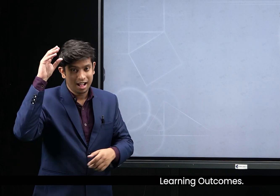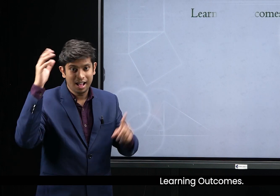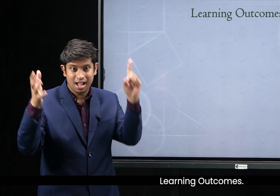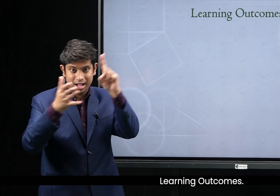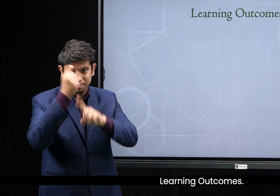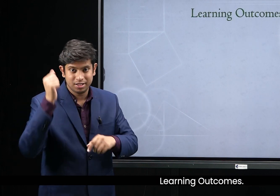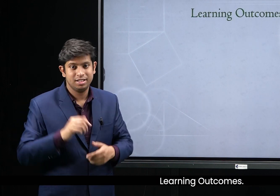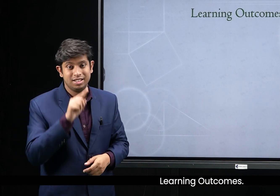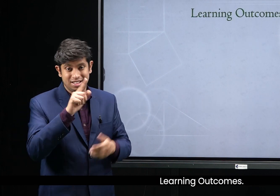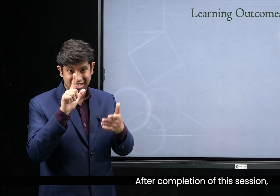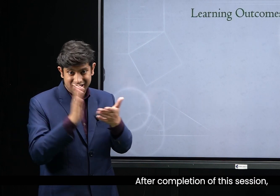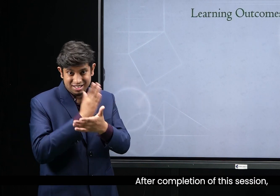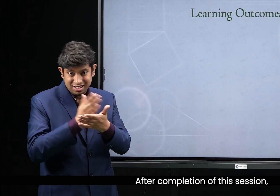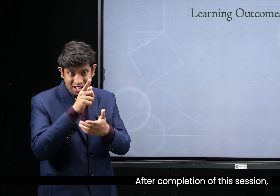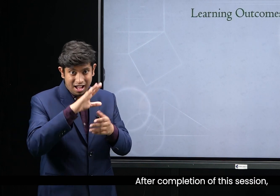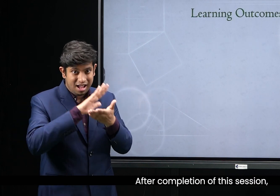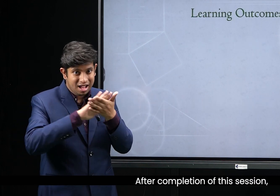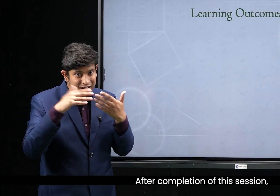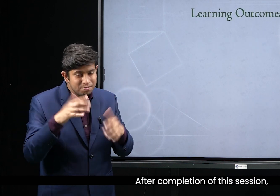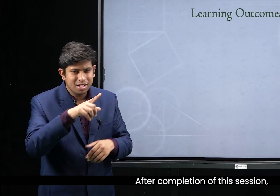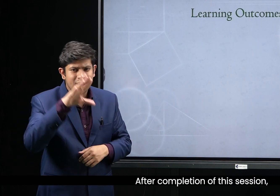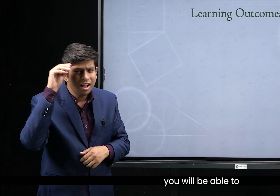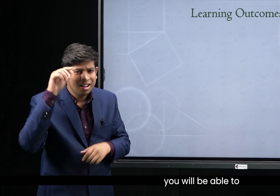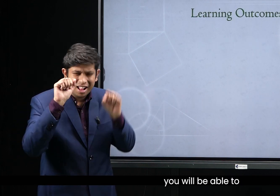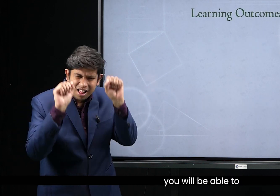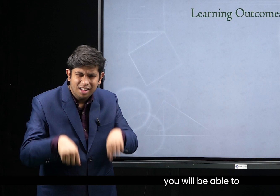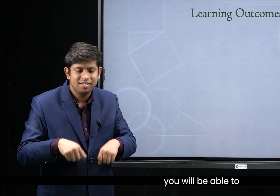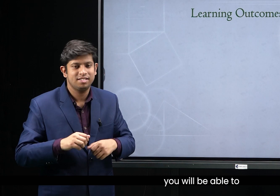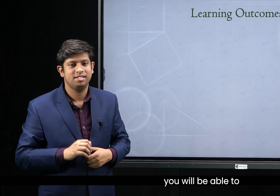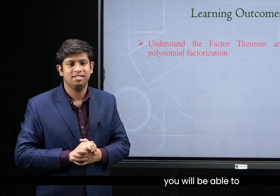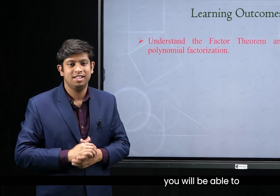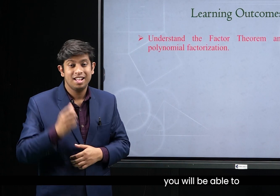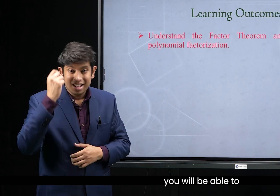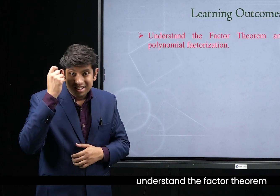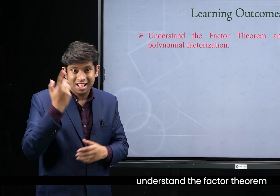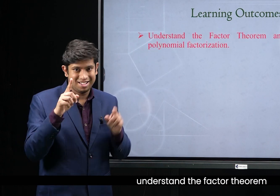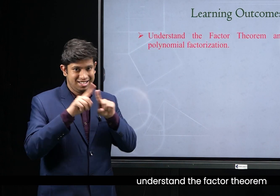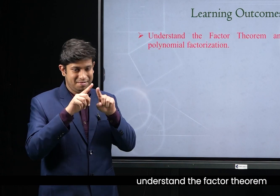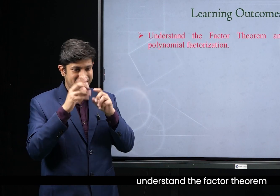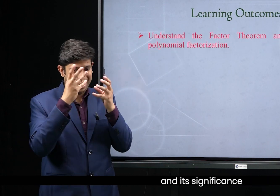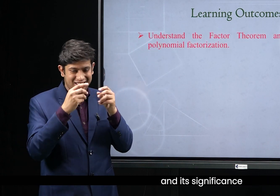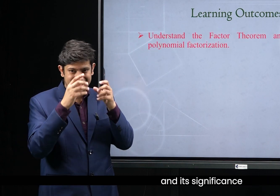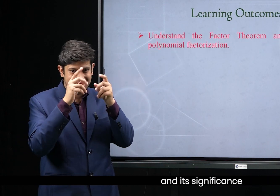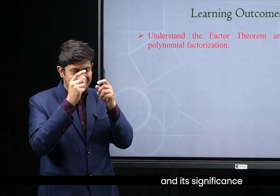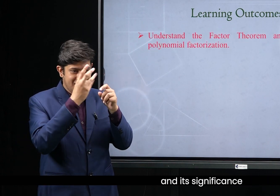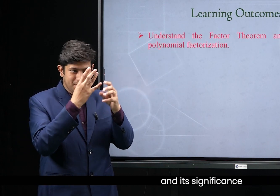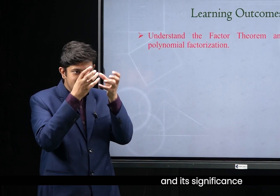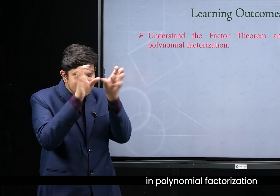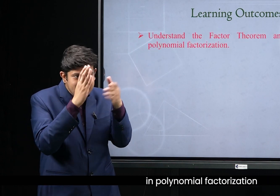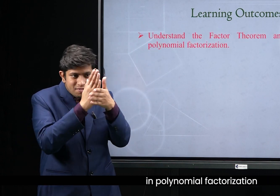Learning outcomes. After completion of this session, you will be able to understand the factor theorem and its significance in